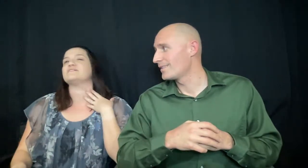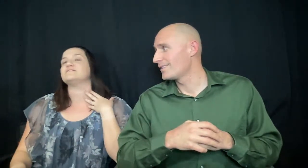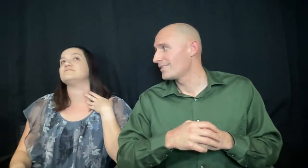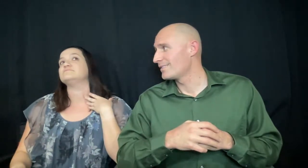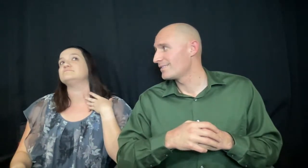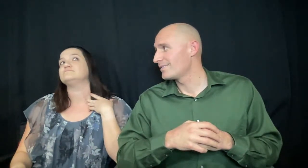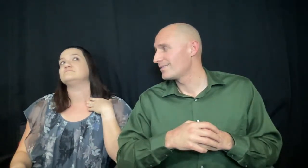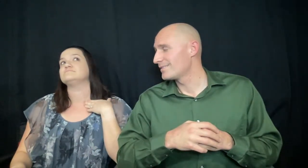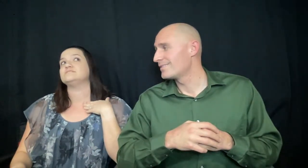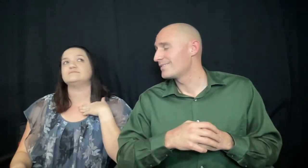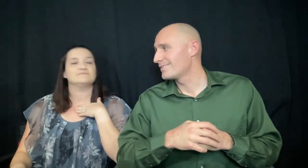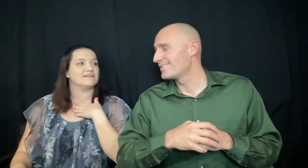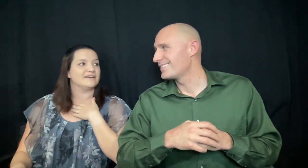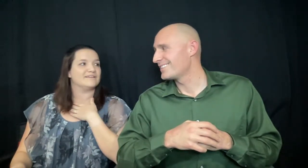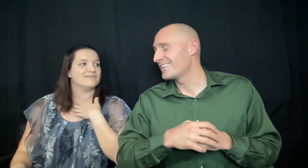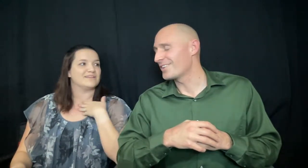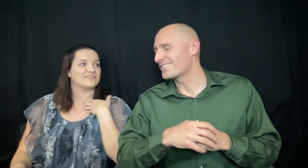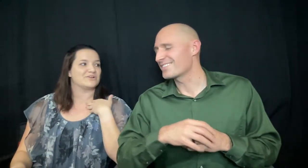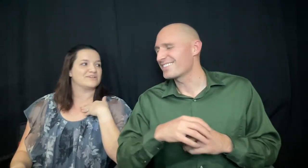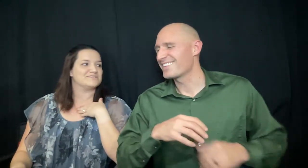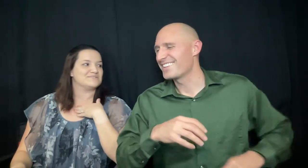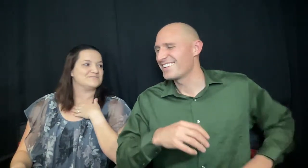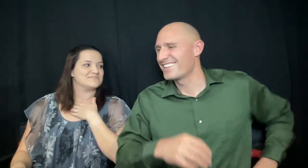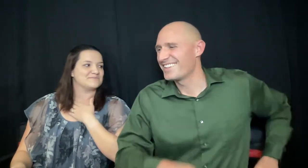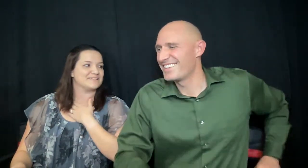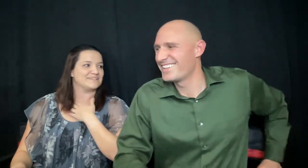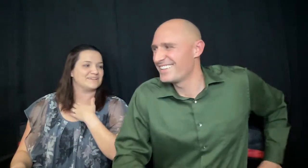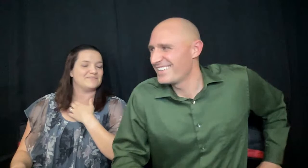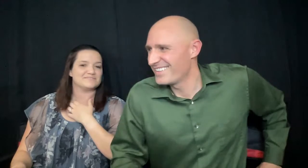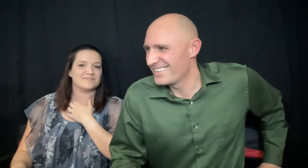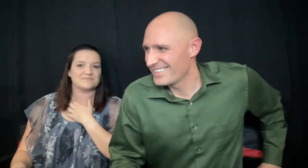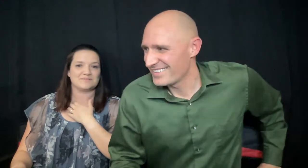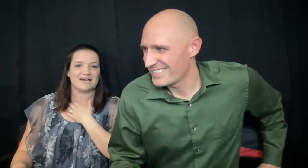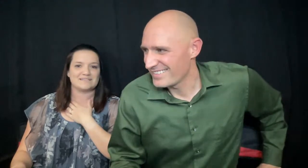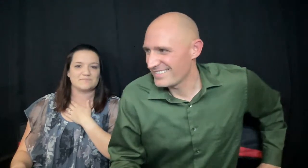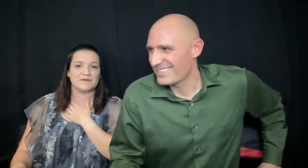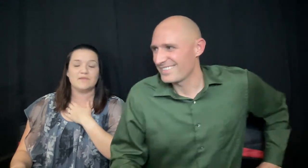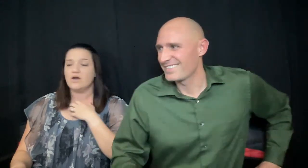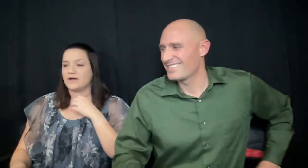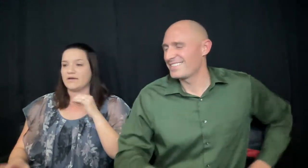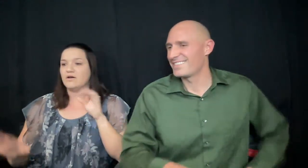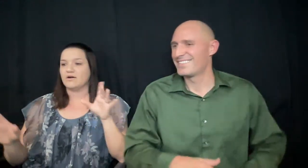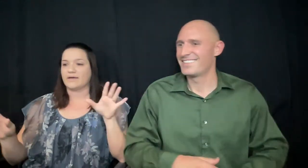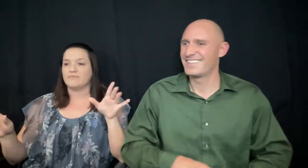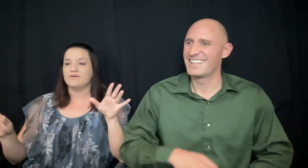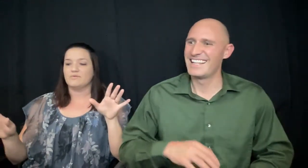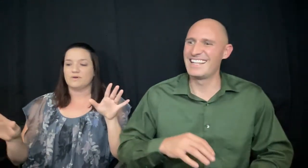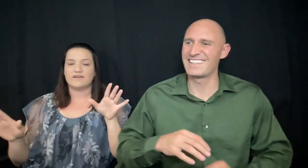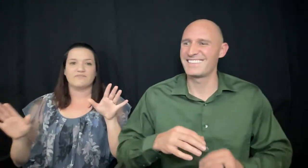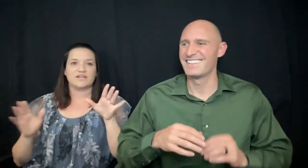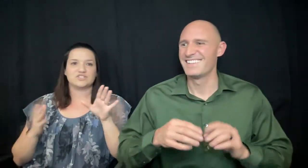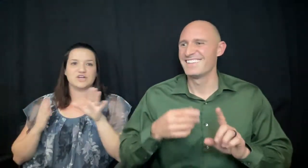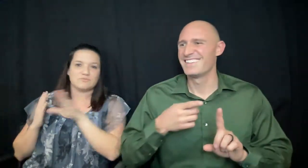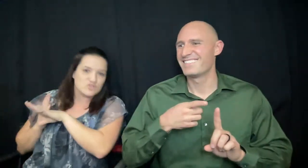fun though. Yeah. We had like 30 students or something in there, and that was a blast. But okay. We have like jumped